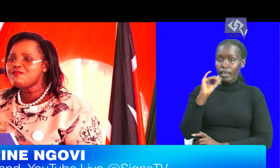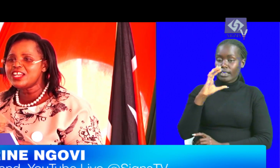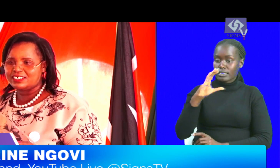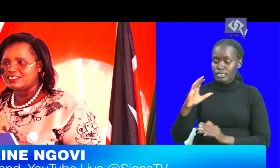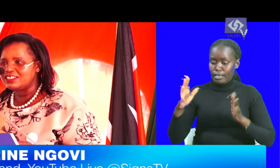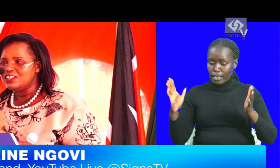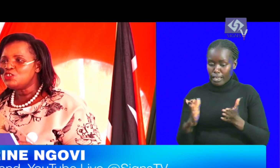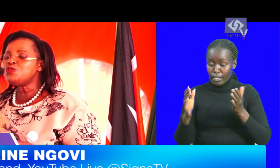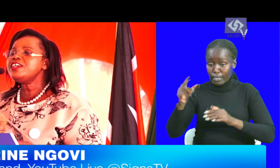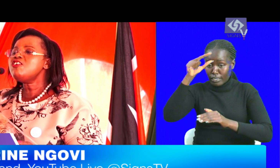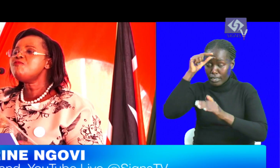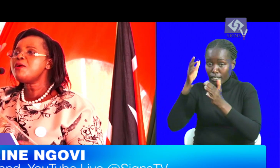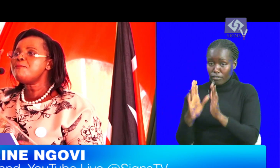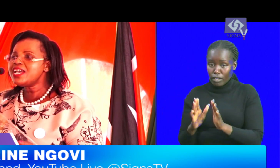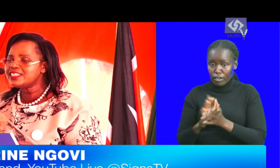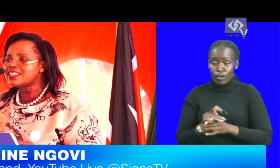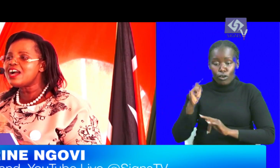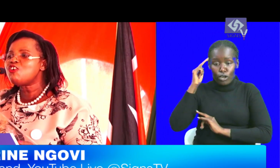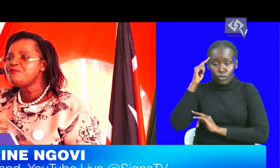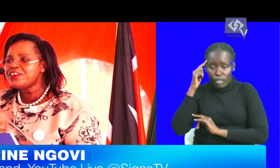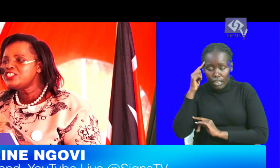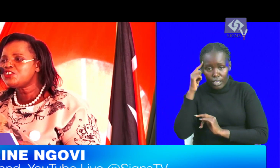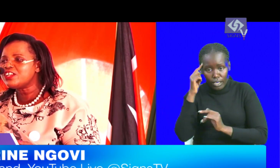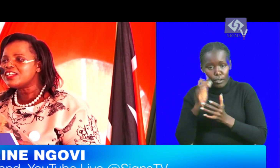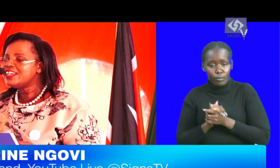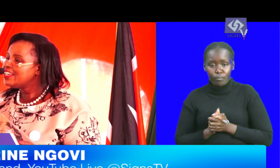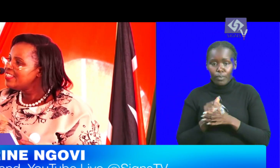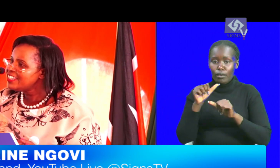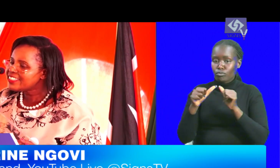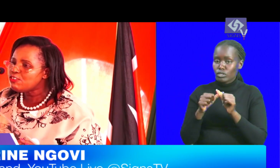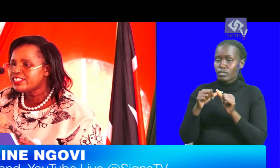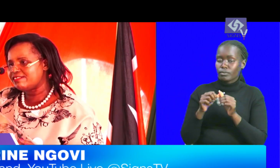governor to think of a convention in this county.